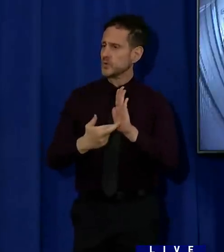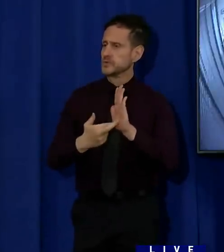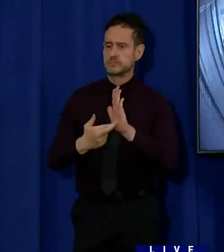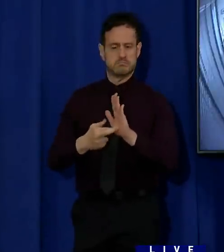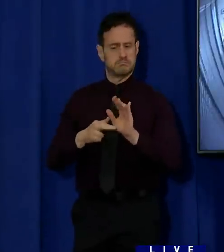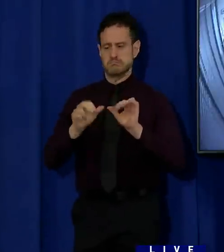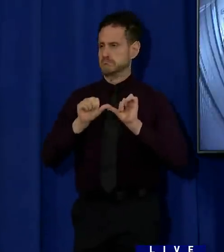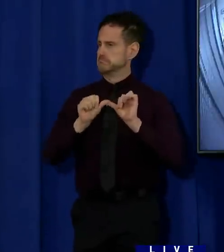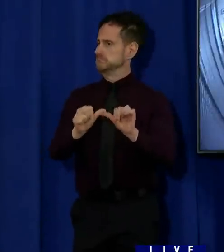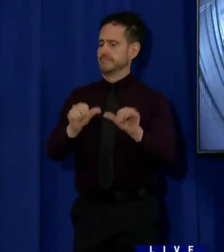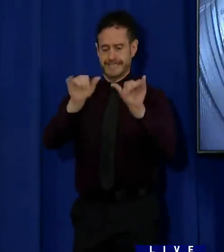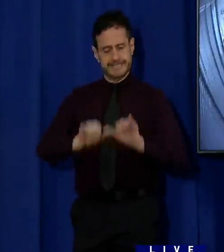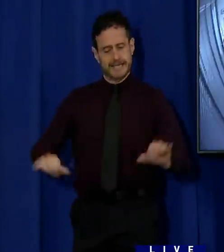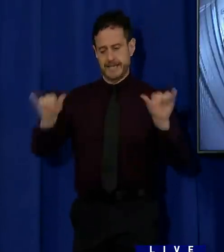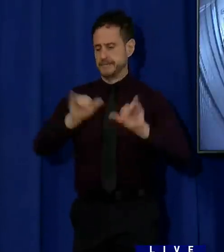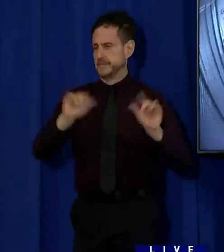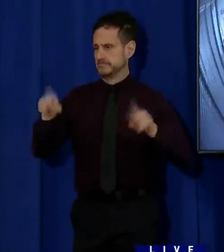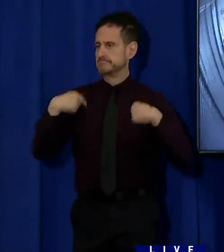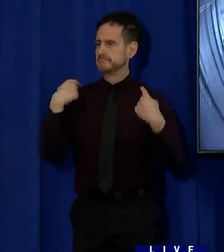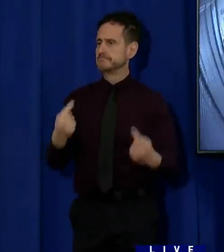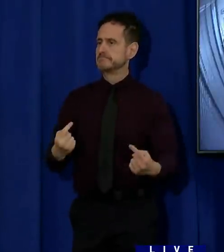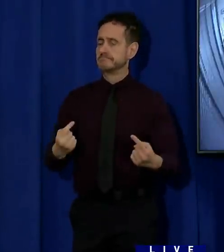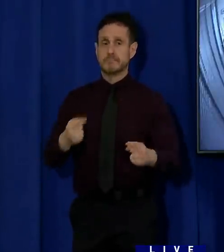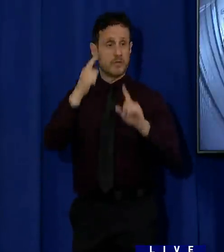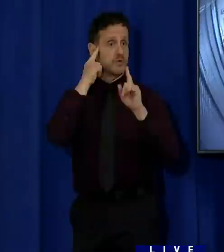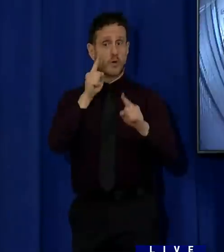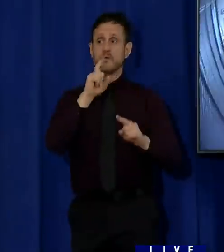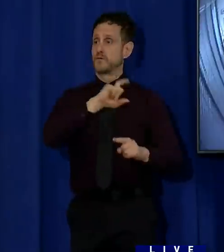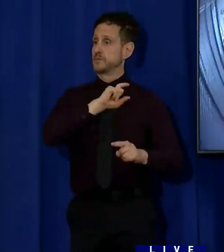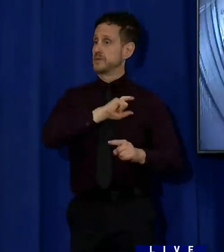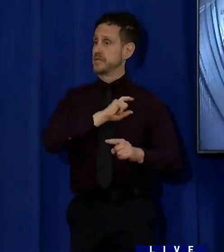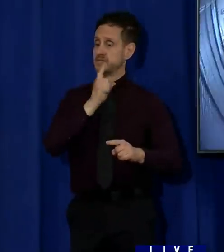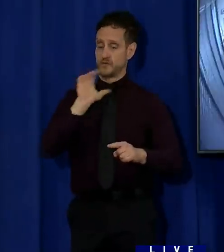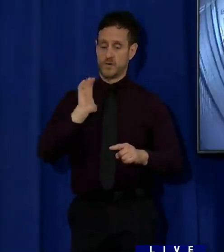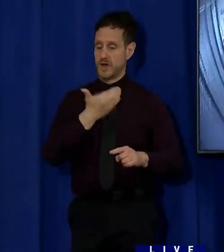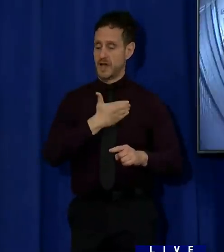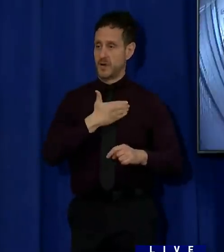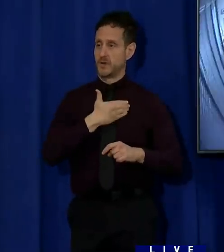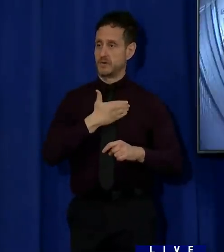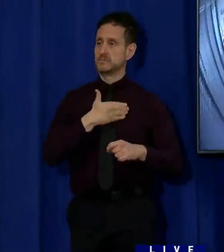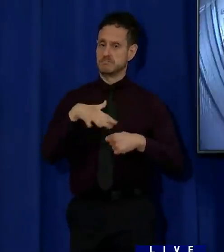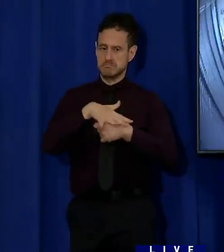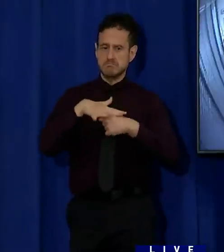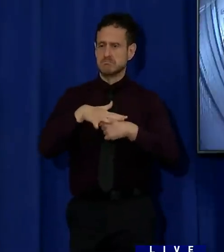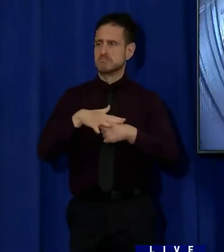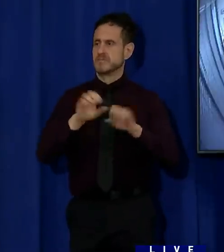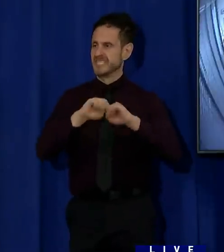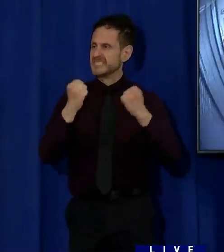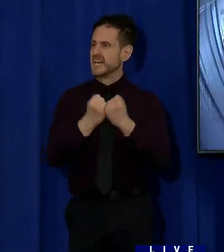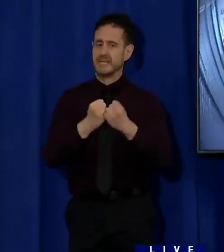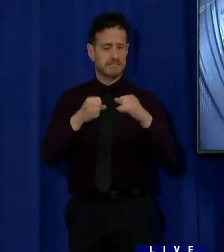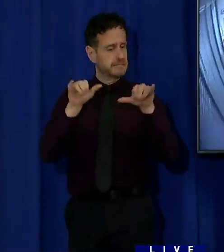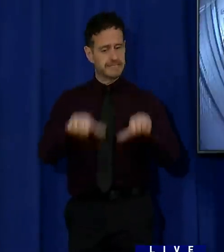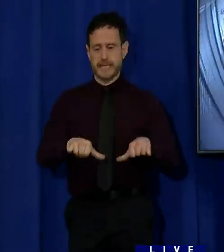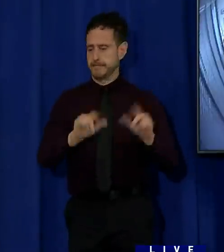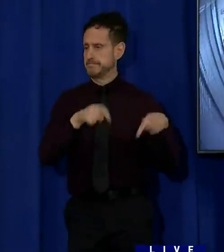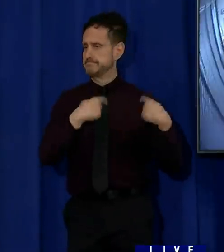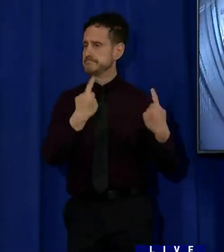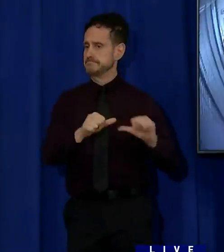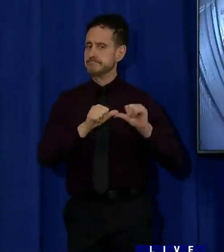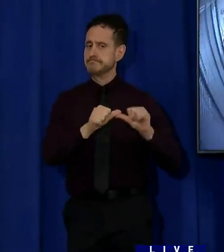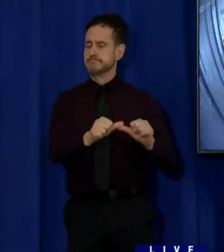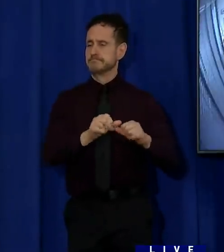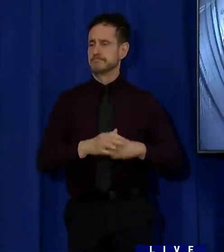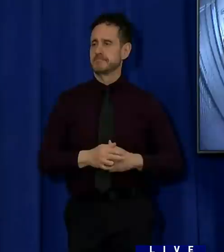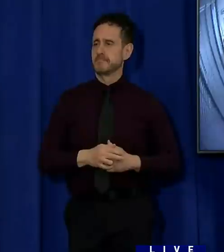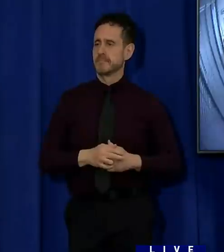purpose of a police department in our society is still the same. In the hundreds of years that police departments have served the cities throughout